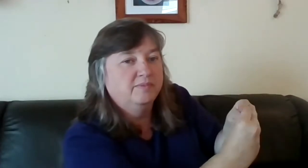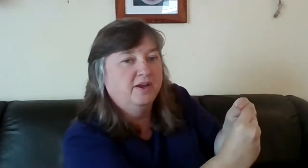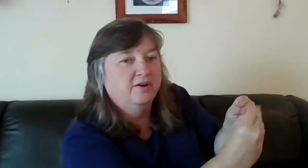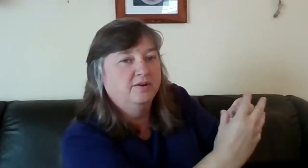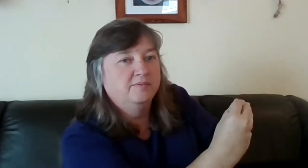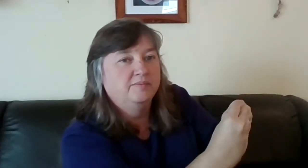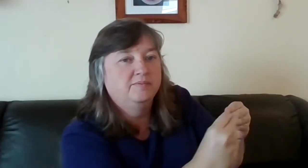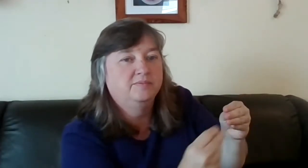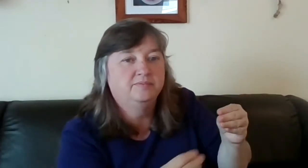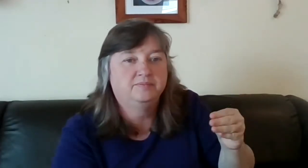Pear.